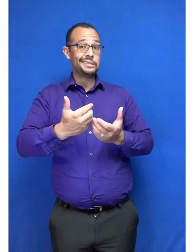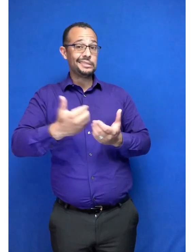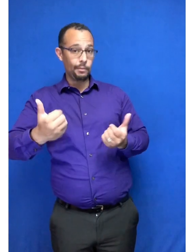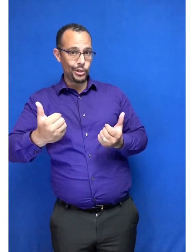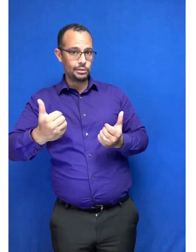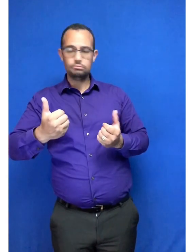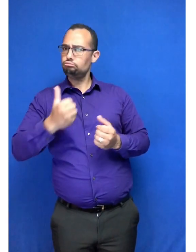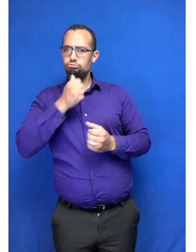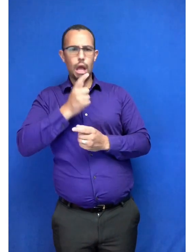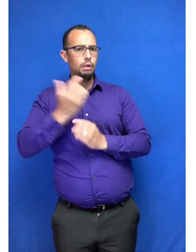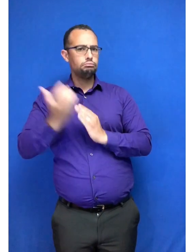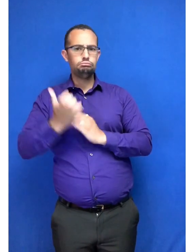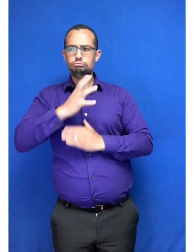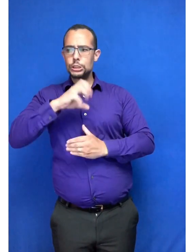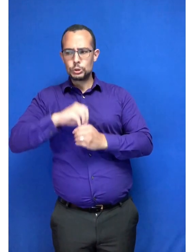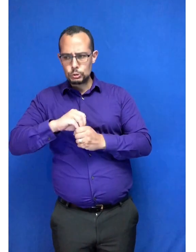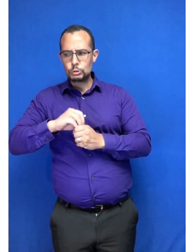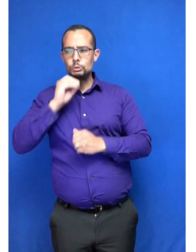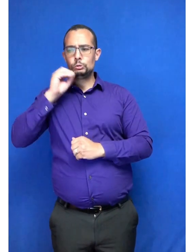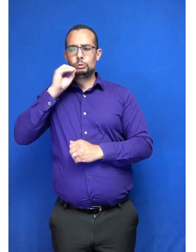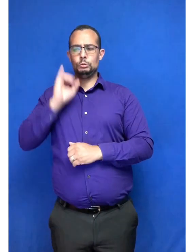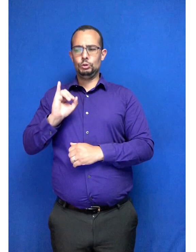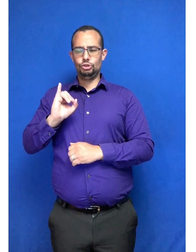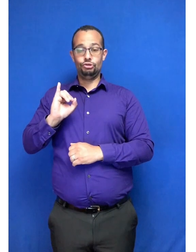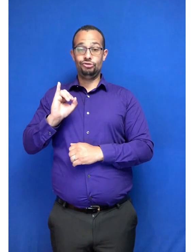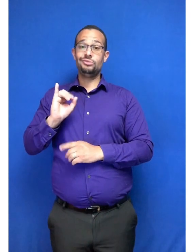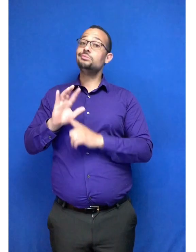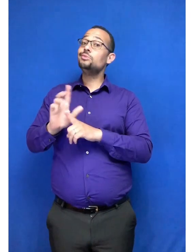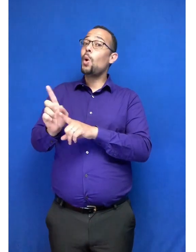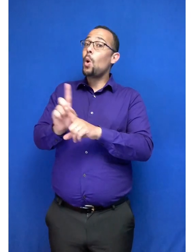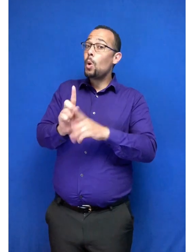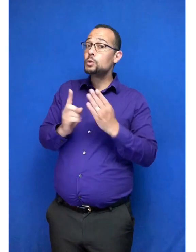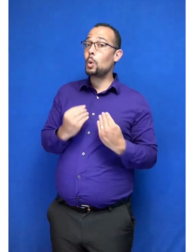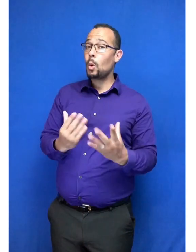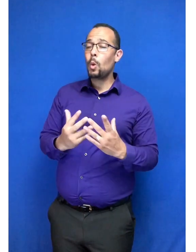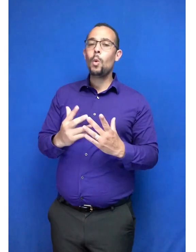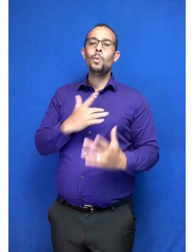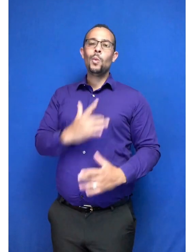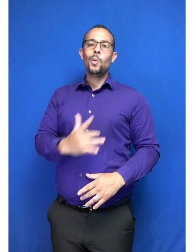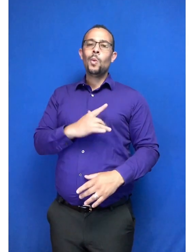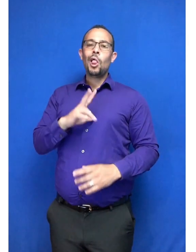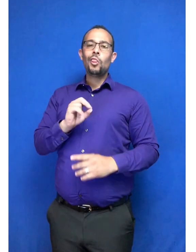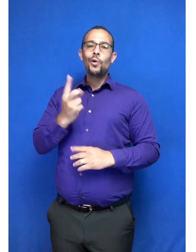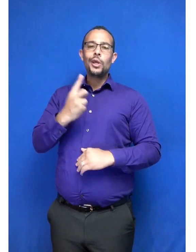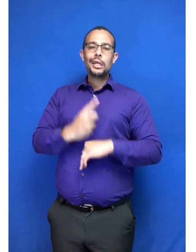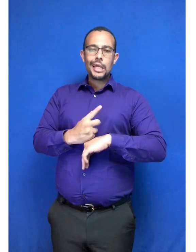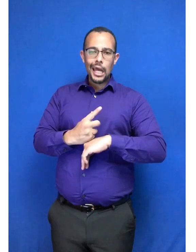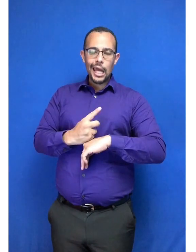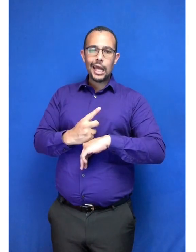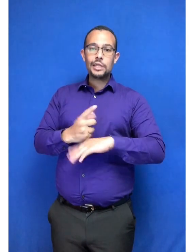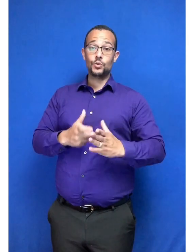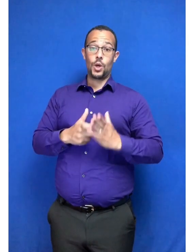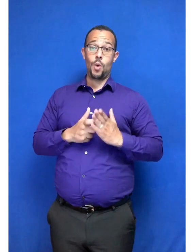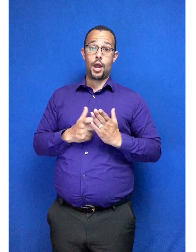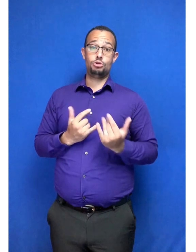minute. This is why preparation is important. So don't wait until there's a hurricane warning.